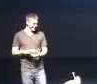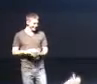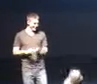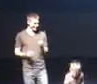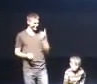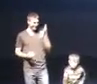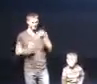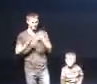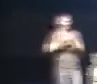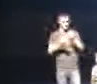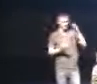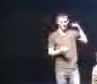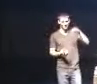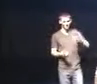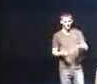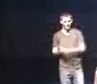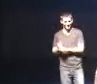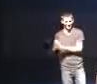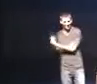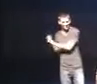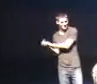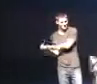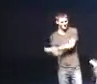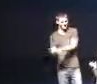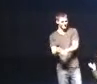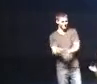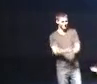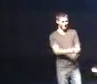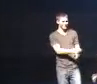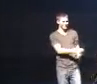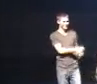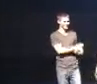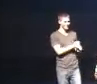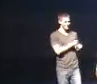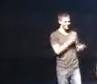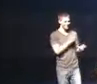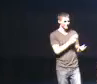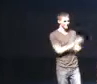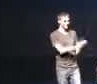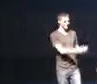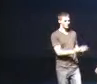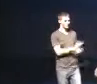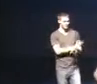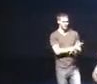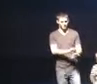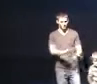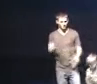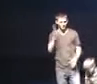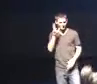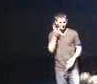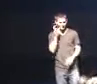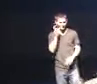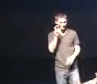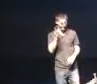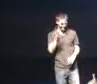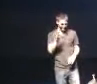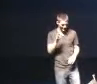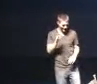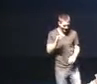the ball goes up, the ball comes down, swings his bat all the way around. The world's so still you can hear the sound,